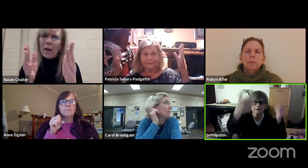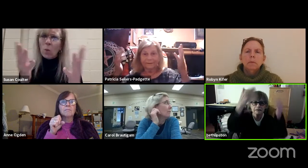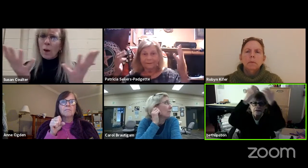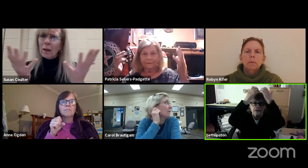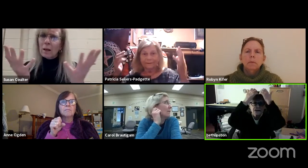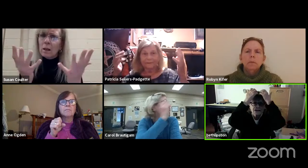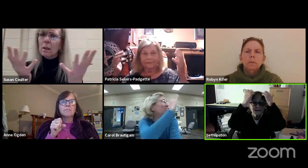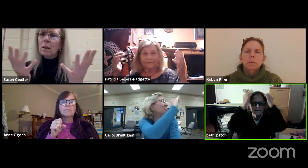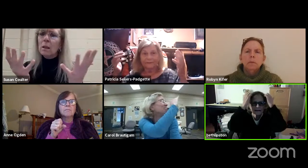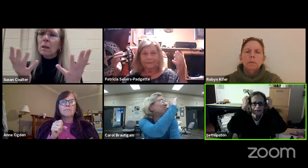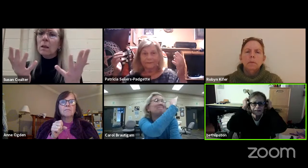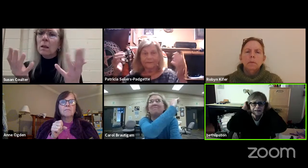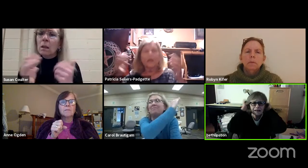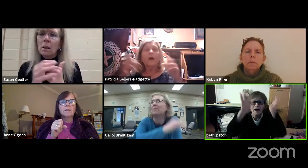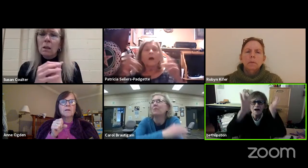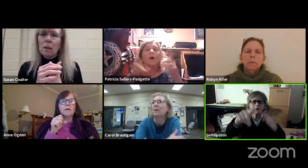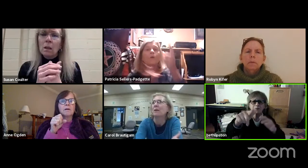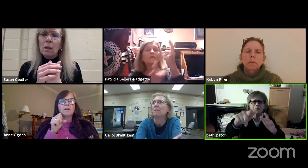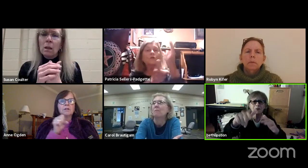Wait, what?